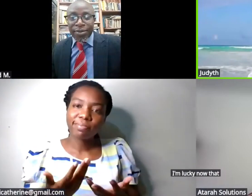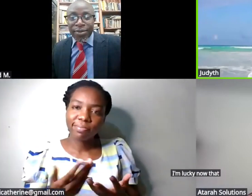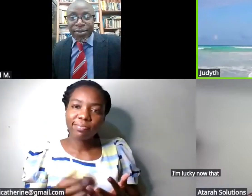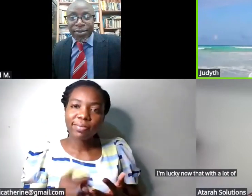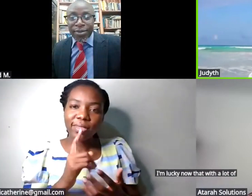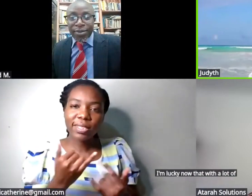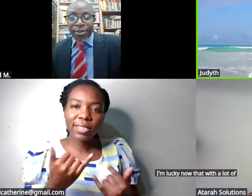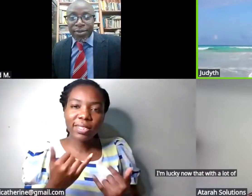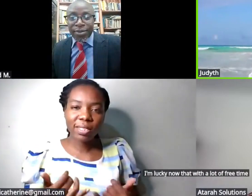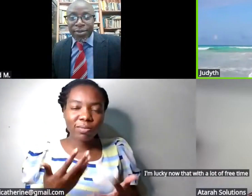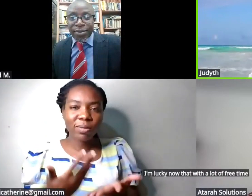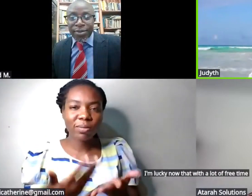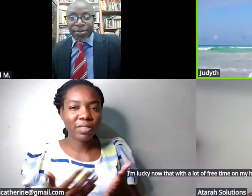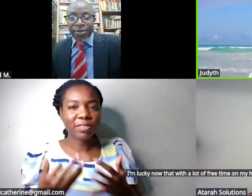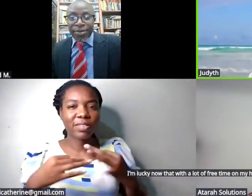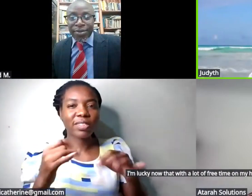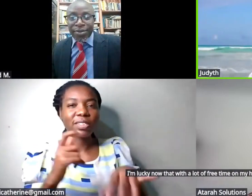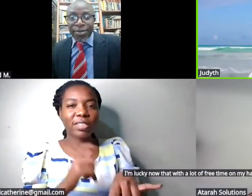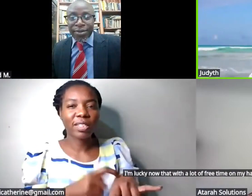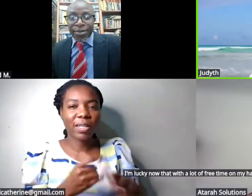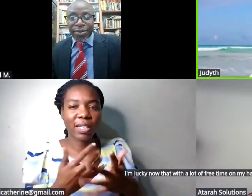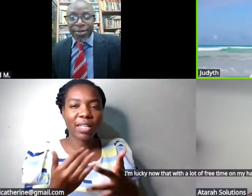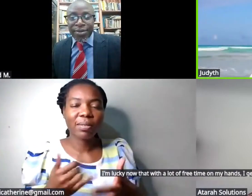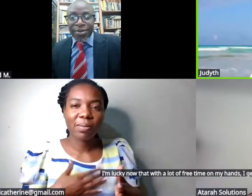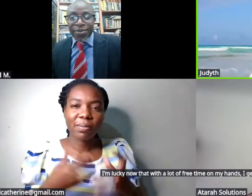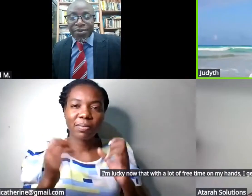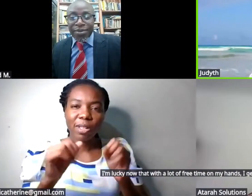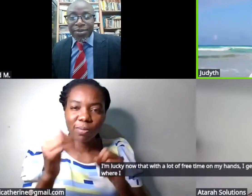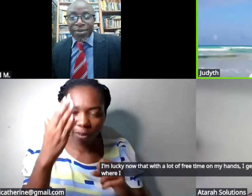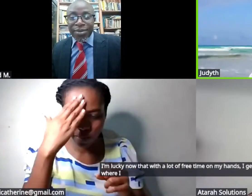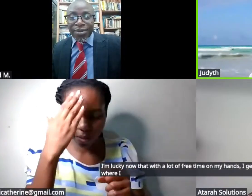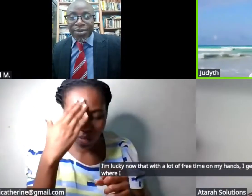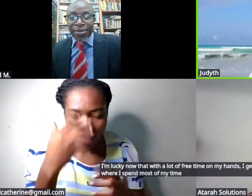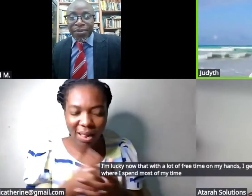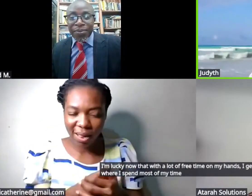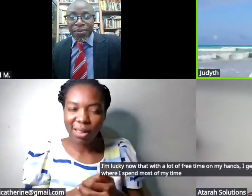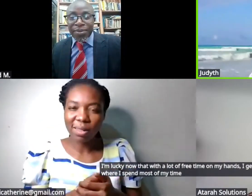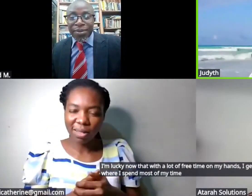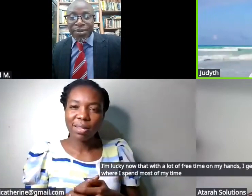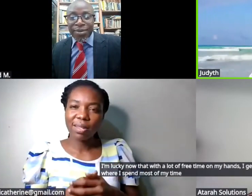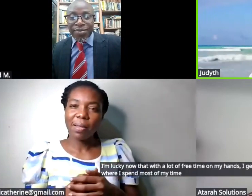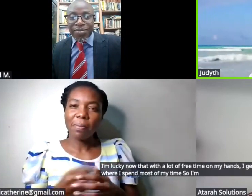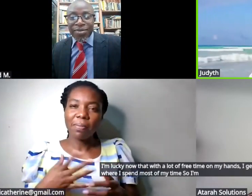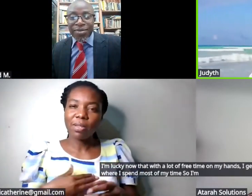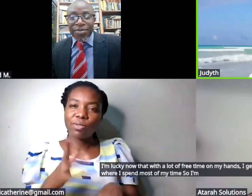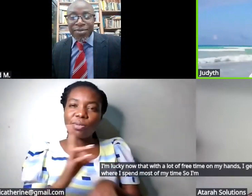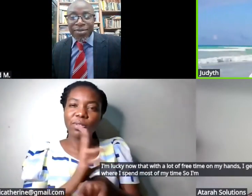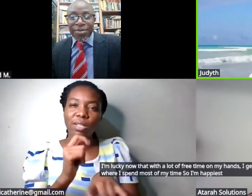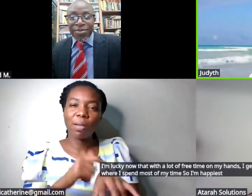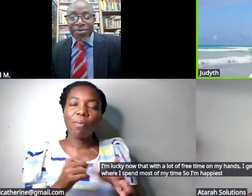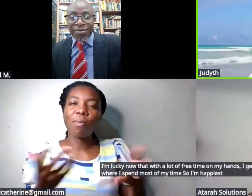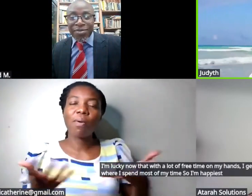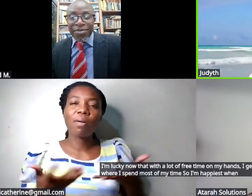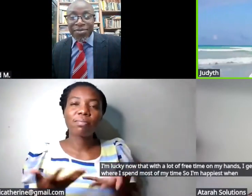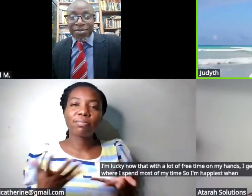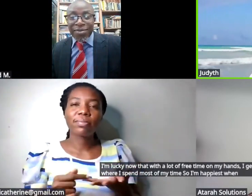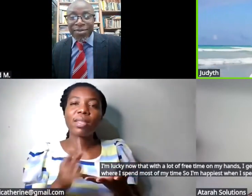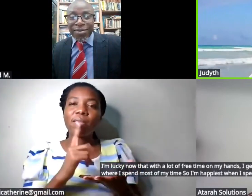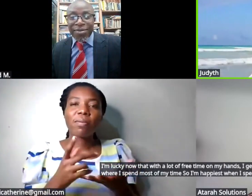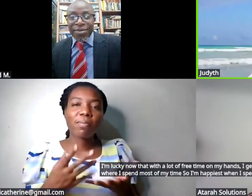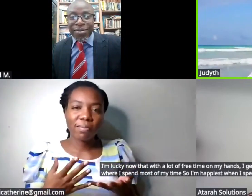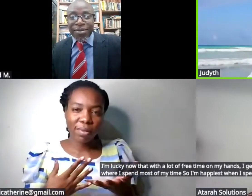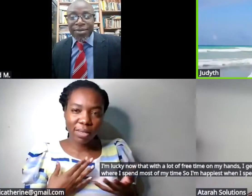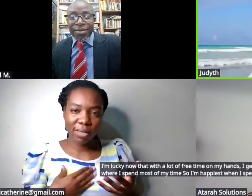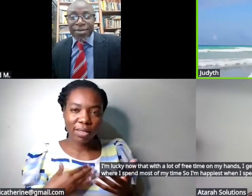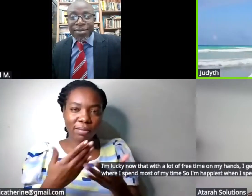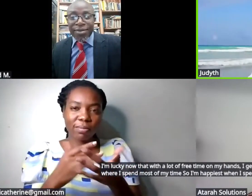my hands, I get to determine where I spend most of my time. So I'm happiest when I spend time, an